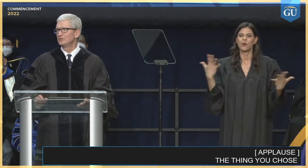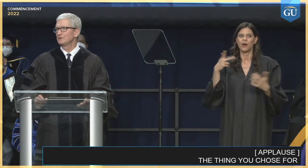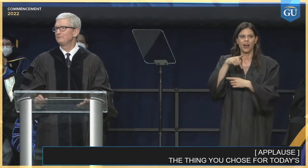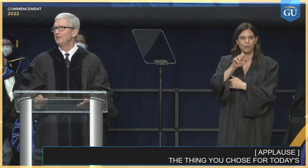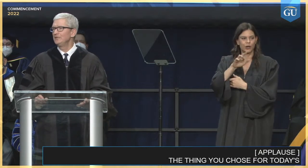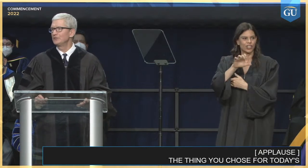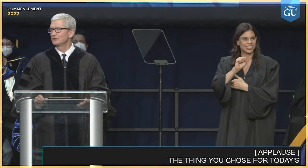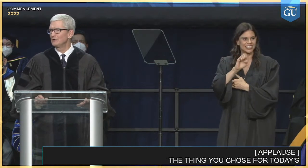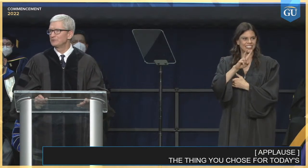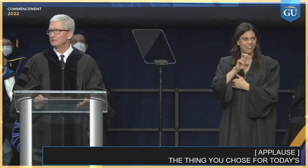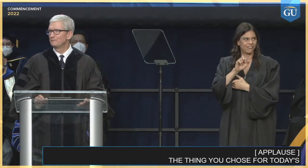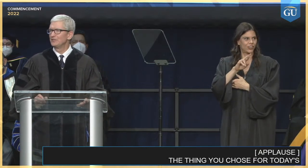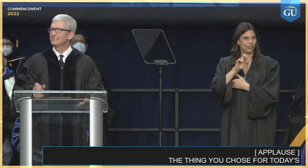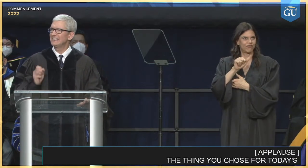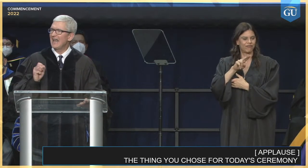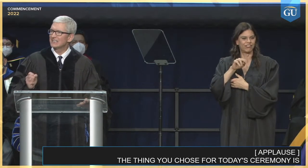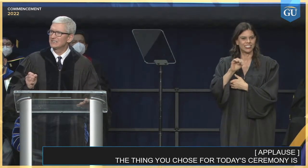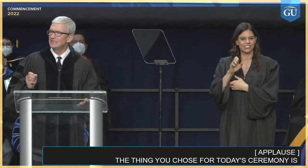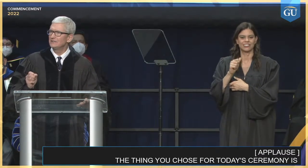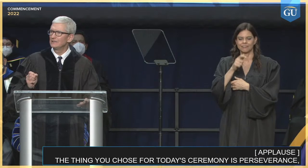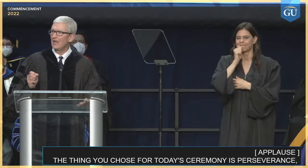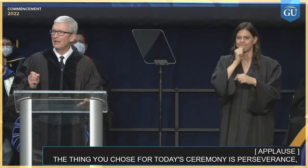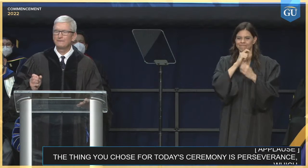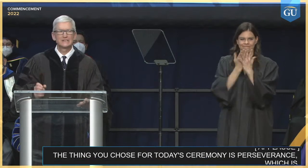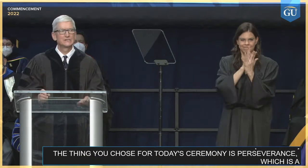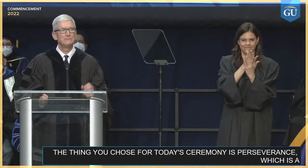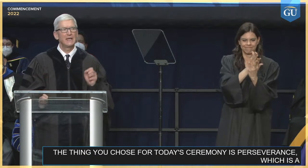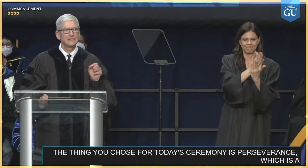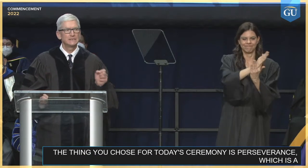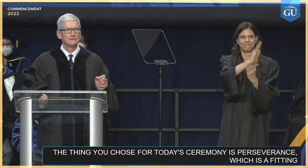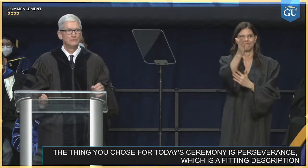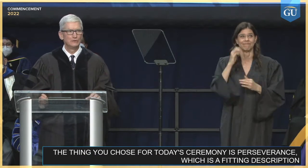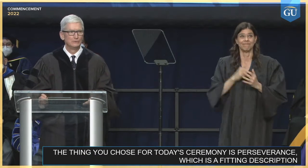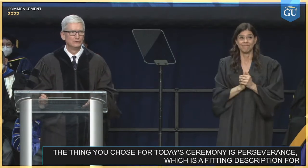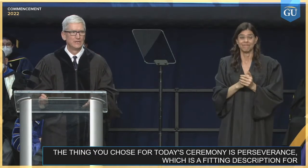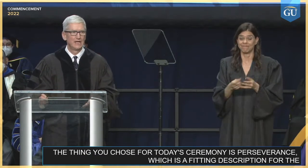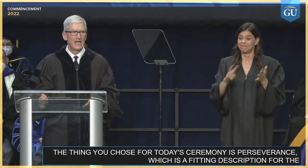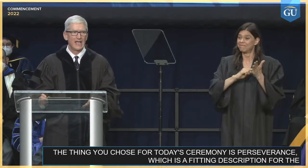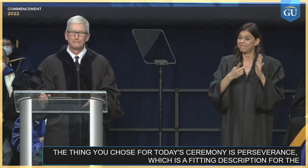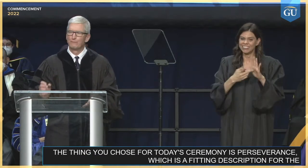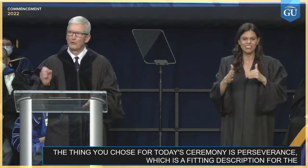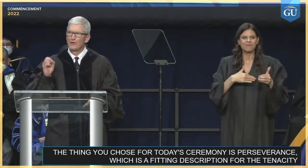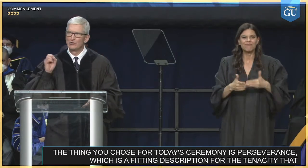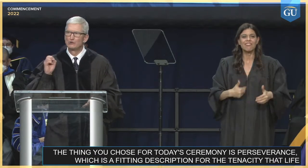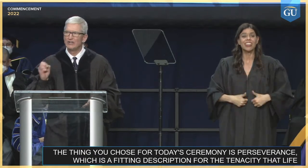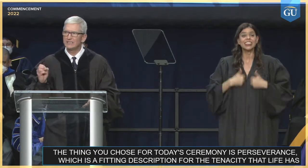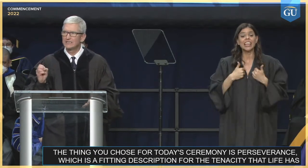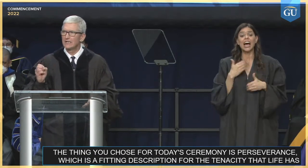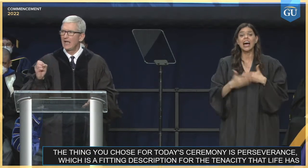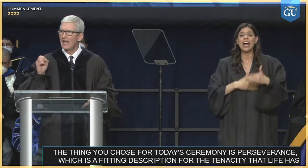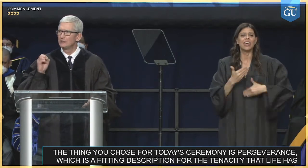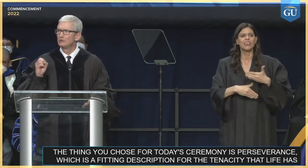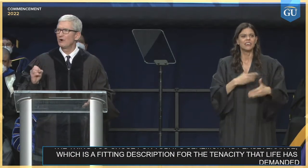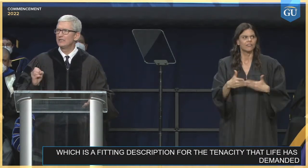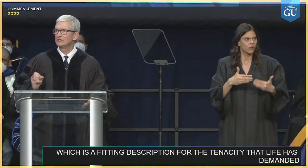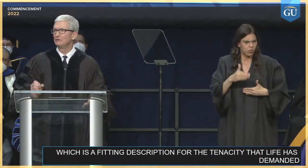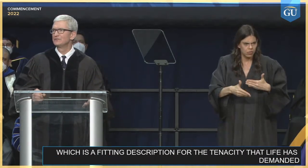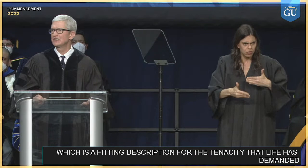which is a fitting description for the tenacity that life has demanded of you and for the grit and grace you've summoned